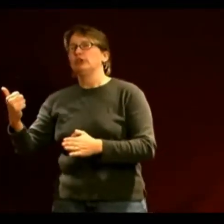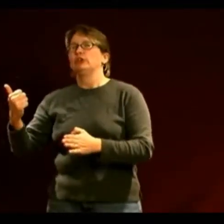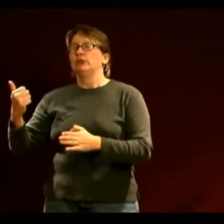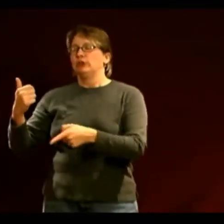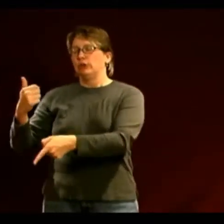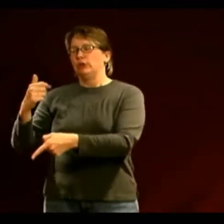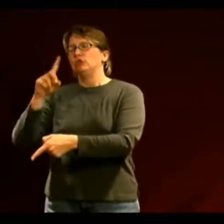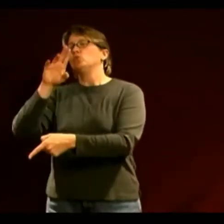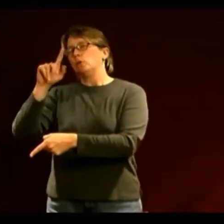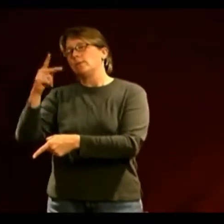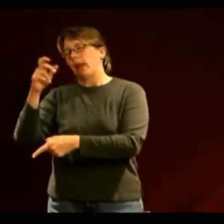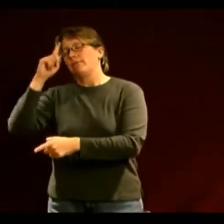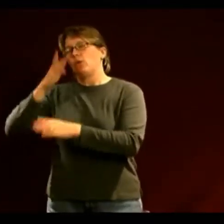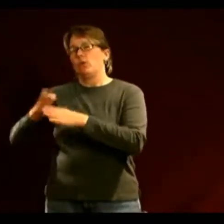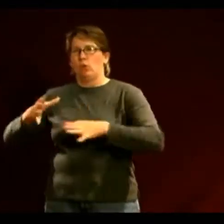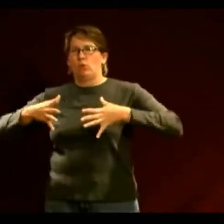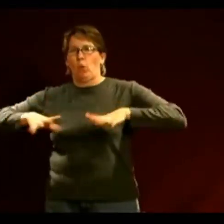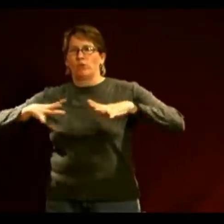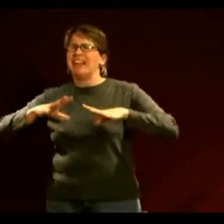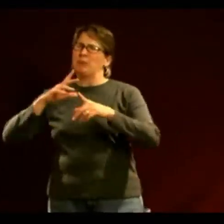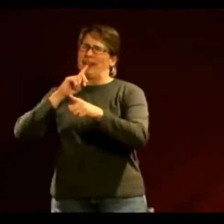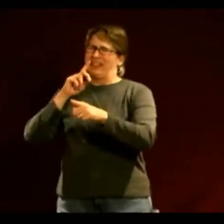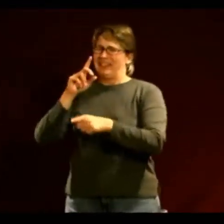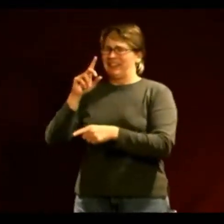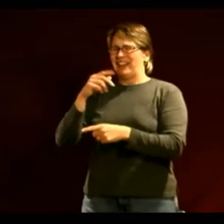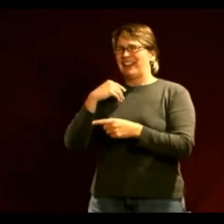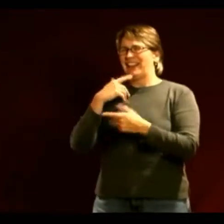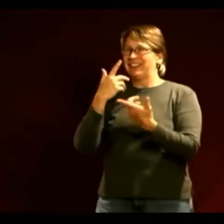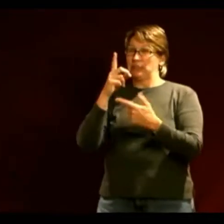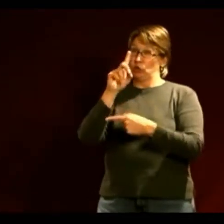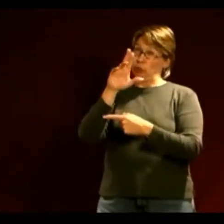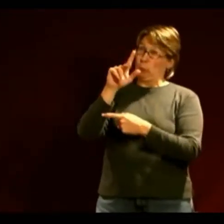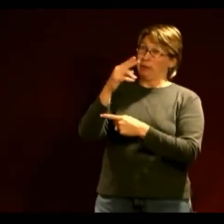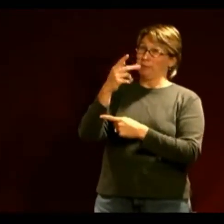And then we have another bag, which is also a Duluth pack.